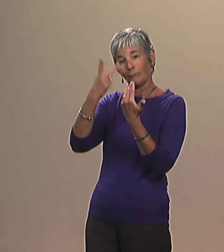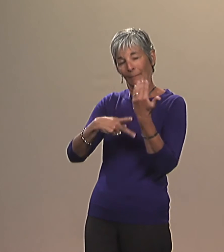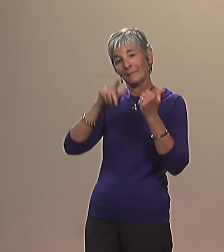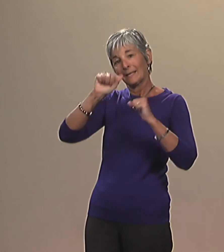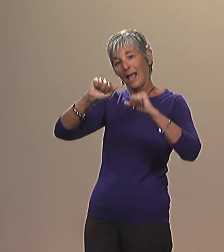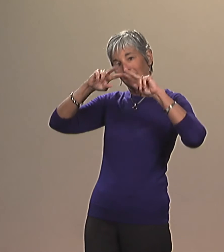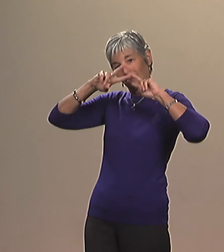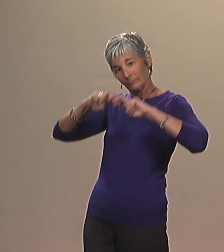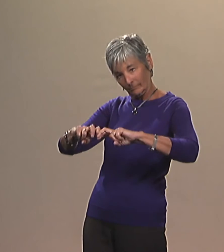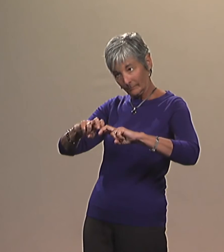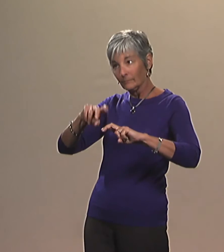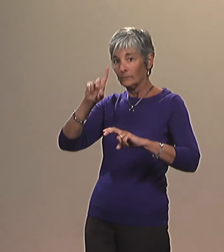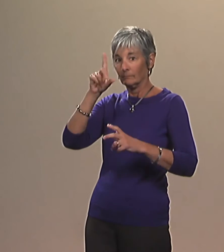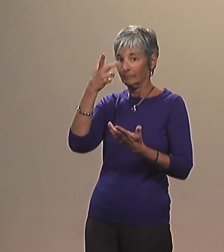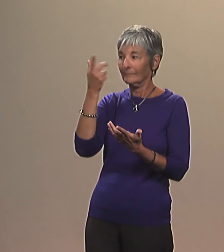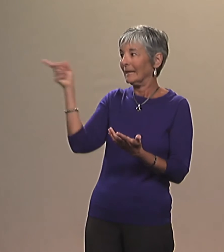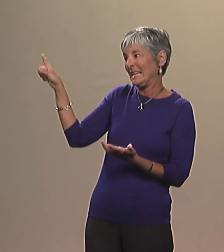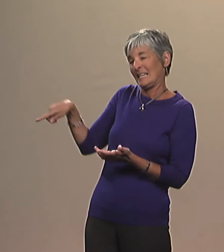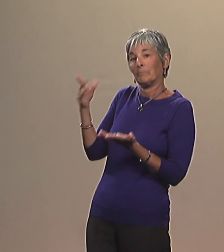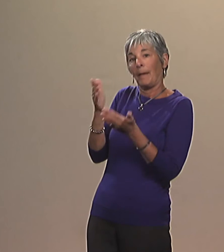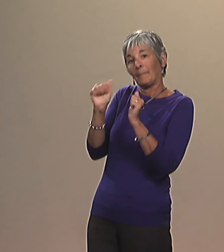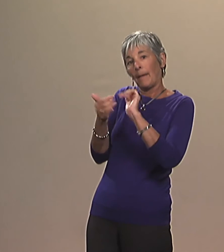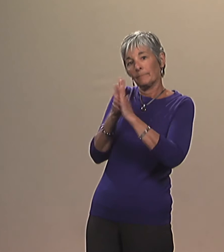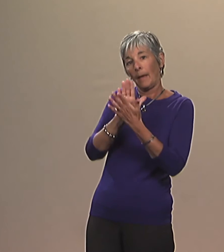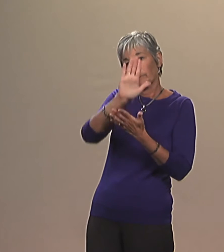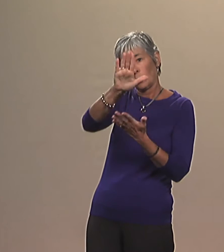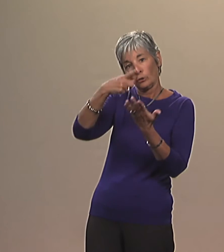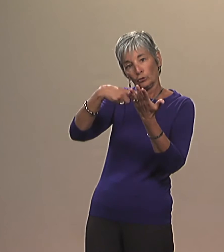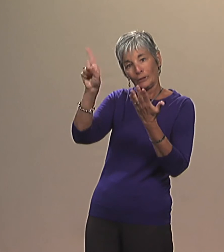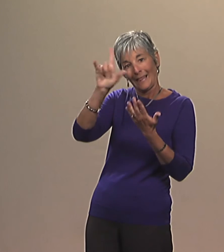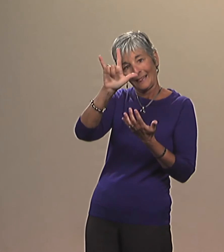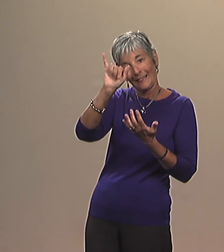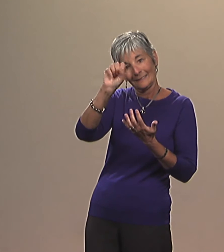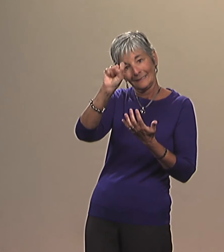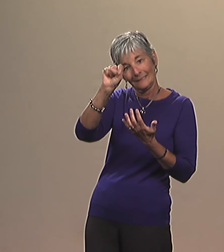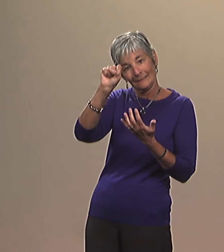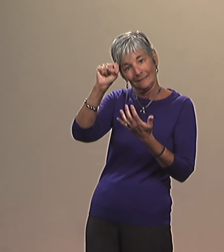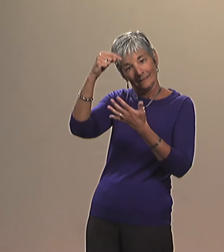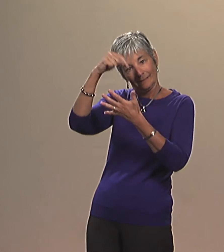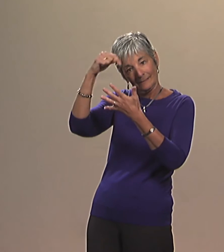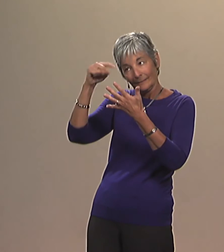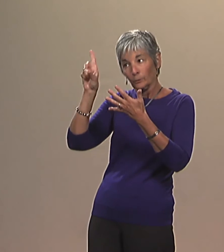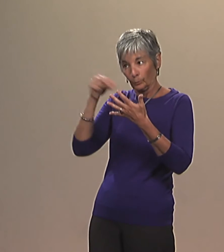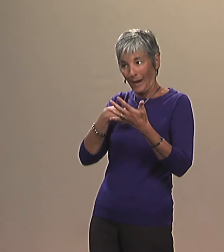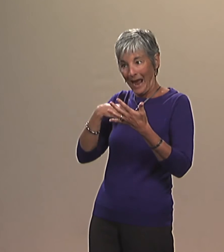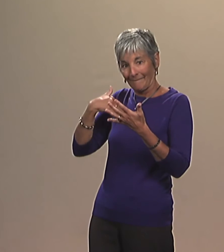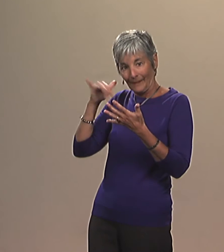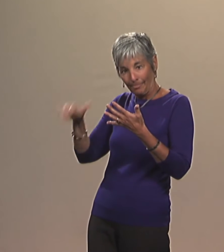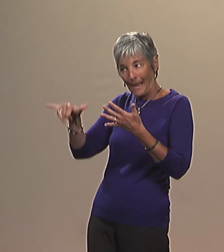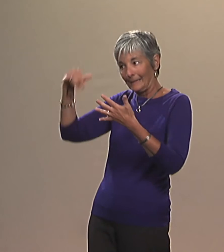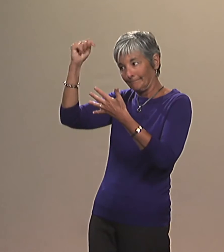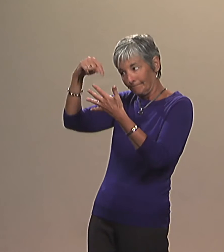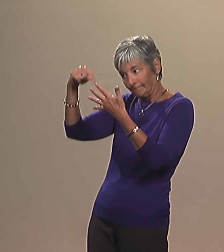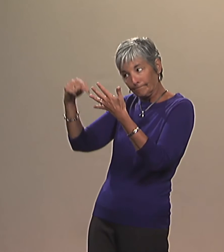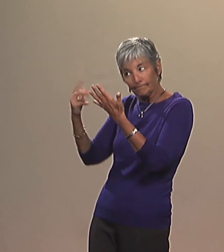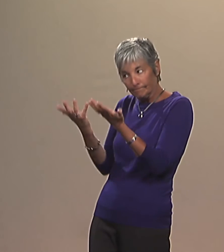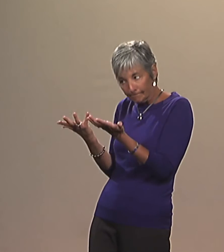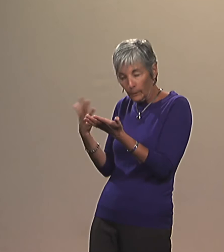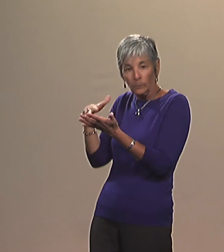Maybe your programs can review this and it can become your checklist. You can determine if your program has these characteristics or not.